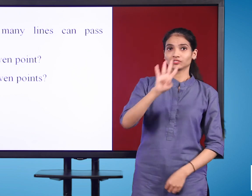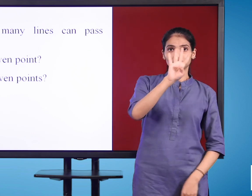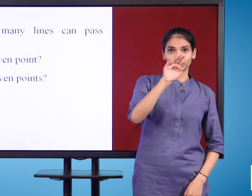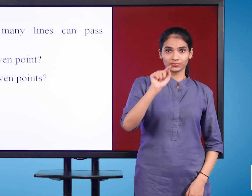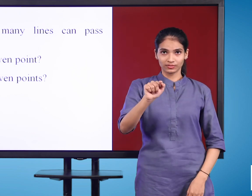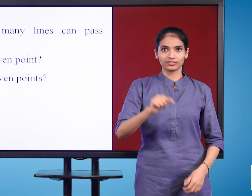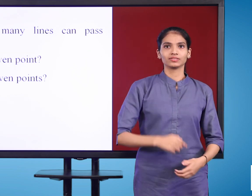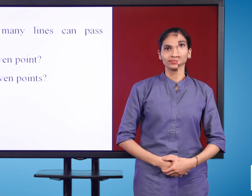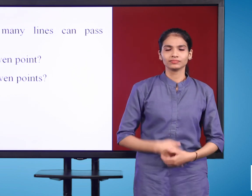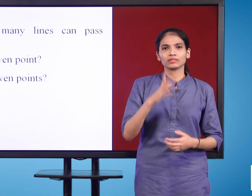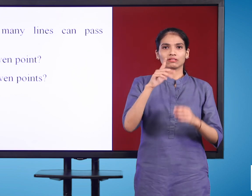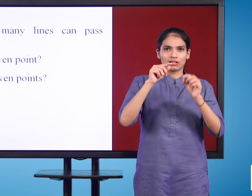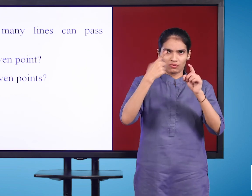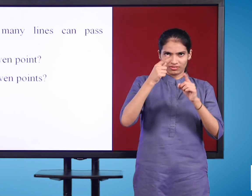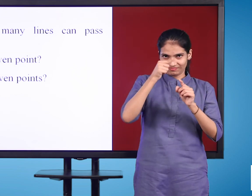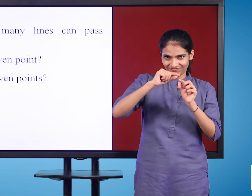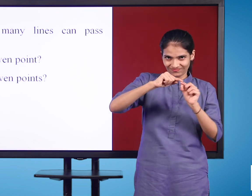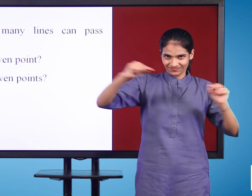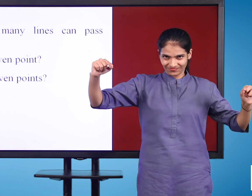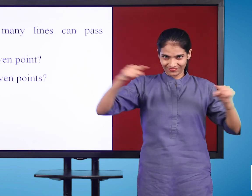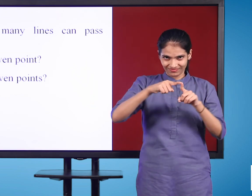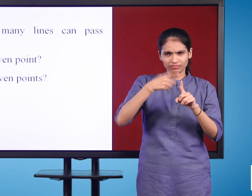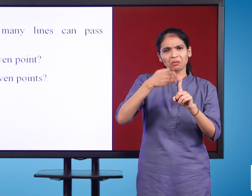4. How many lines can pass through